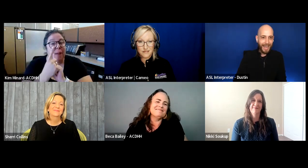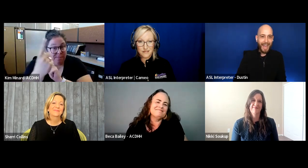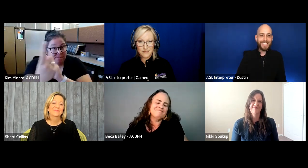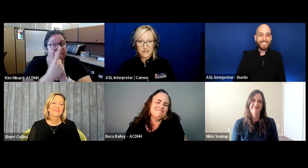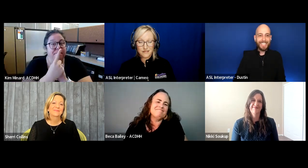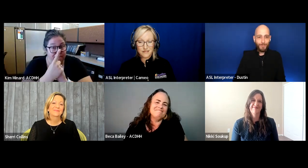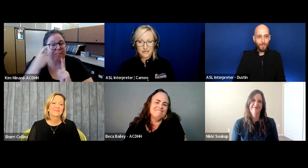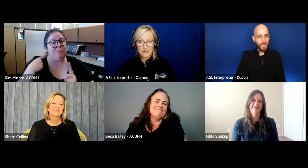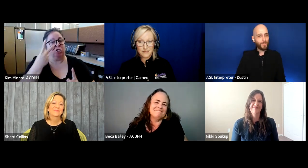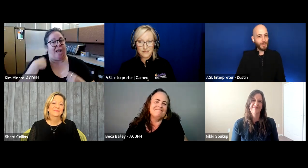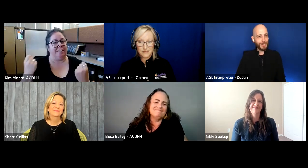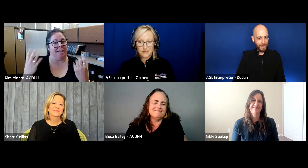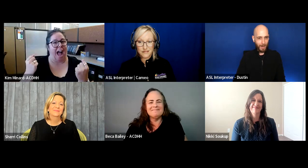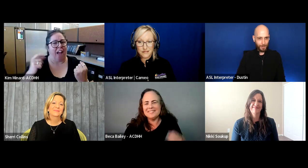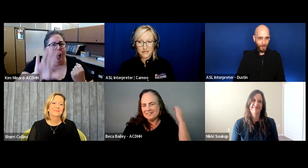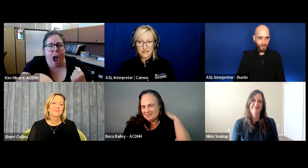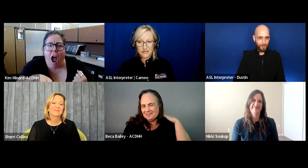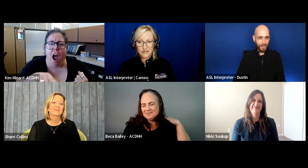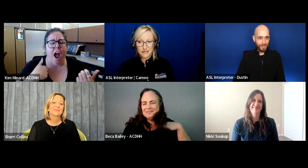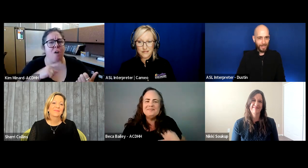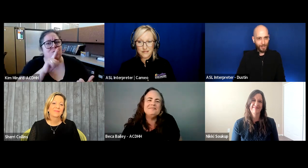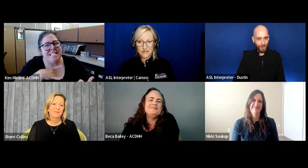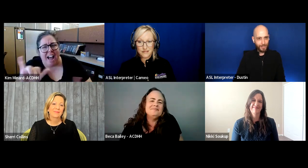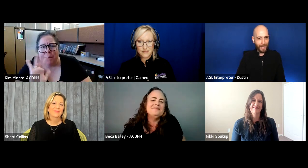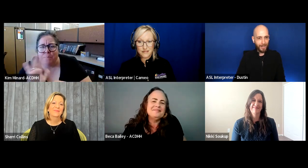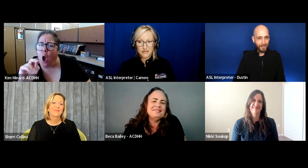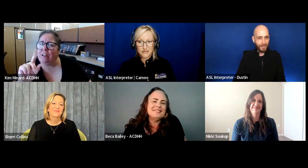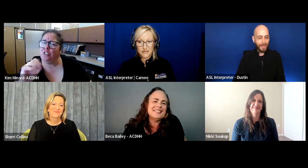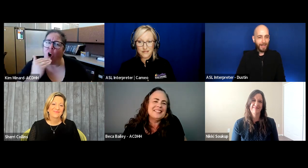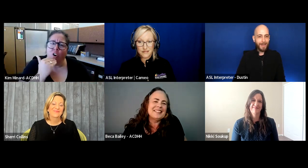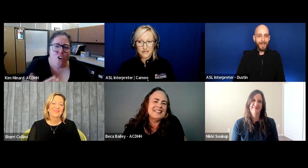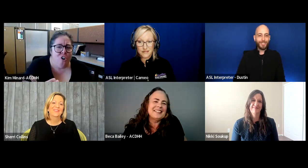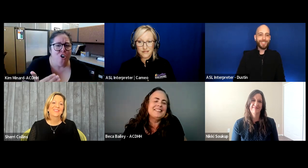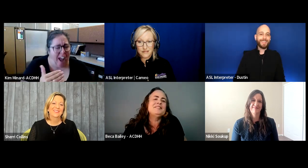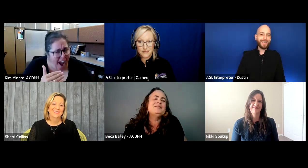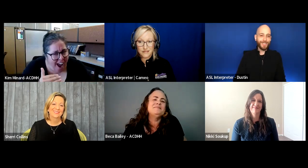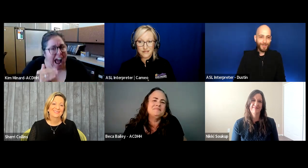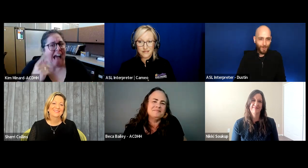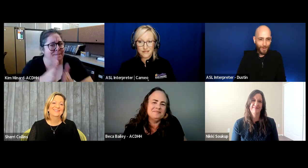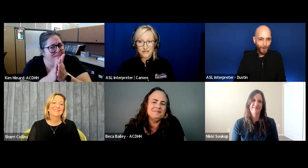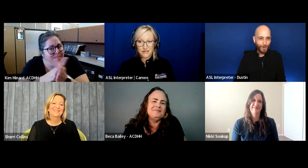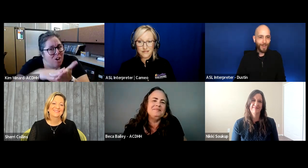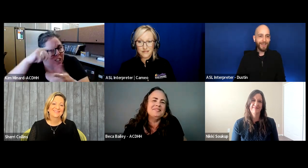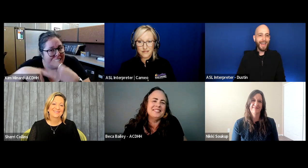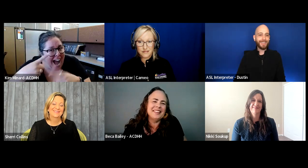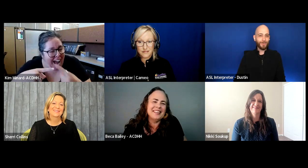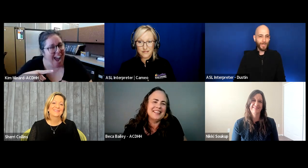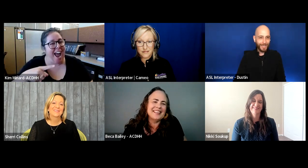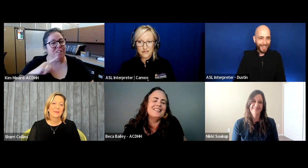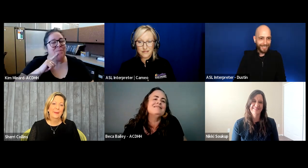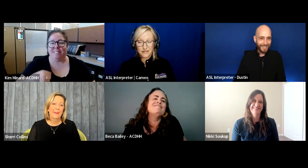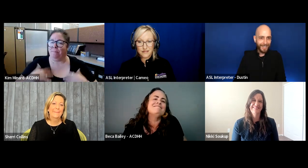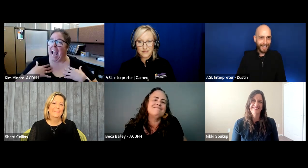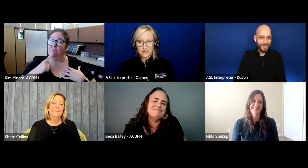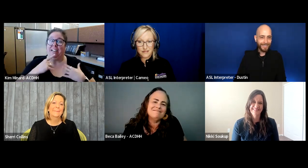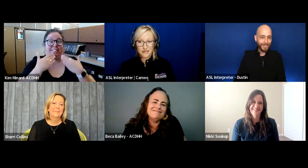park, and several people came up to us because they saw us signing and mentioned that they saw the movie Coda and they